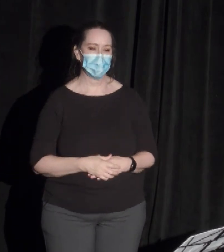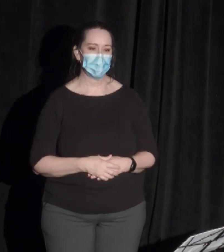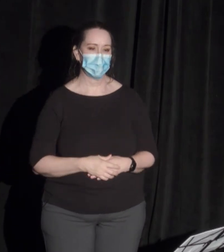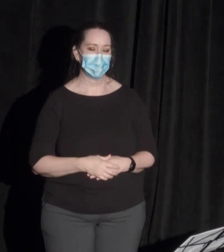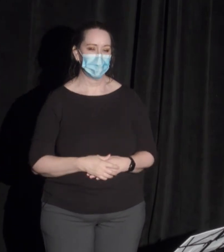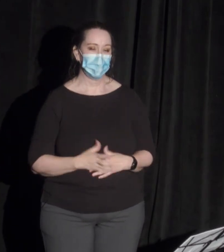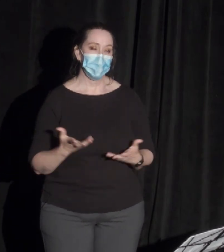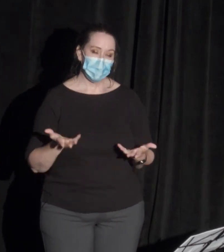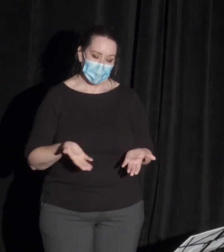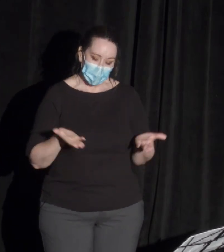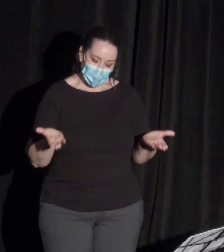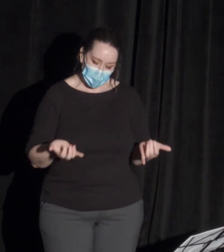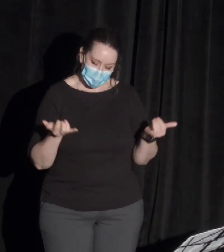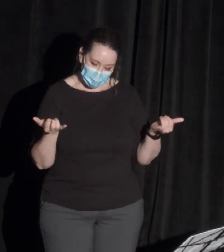And so here I am.